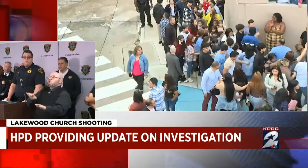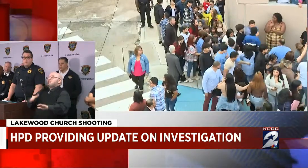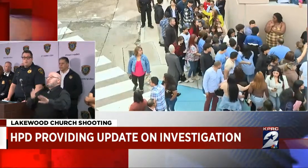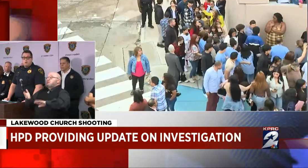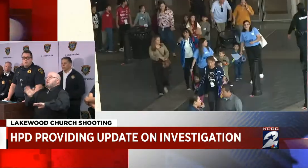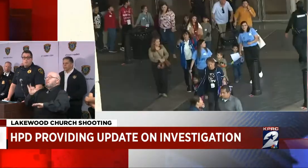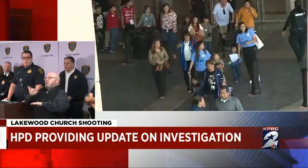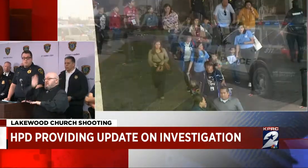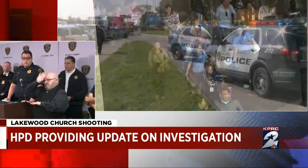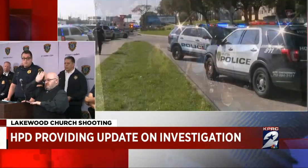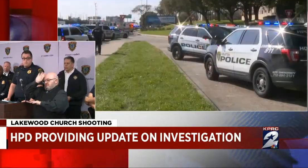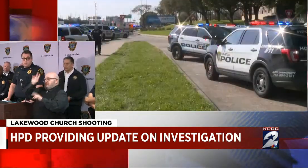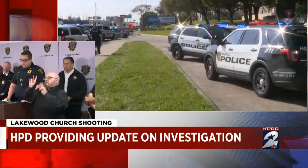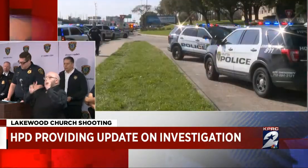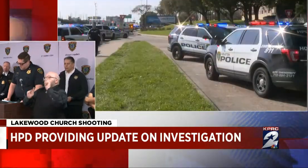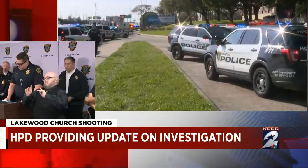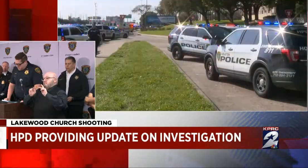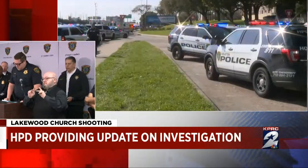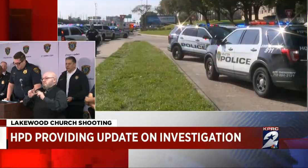Houston Fire Department personnel.